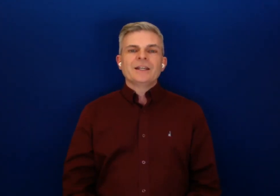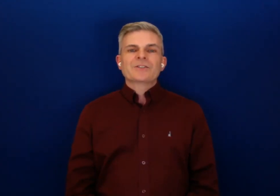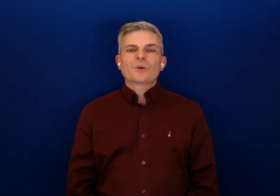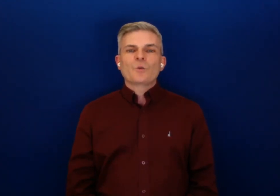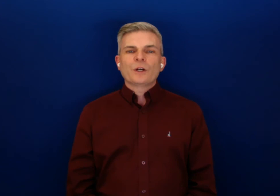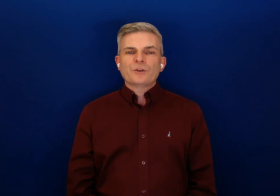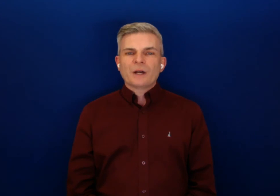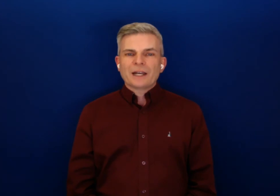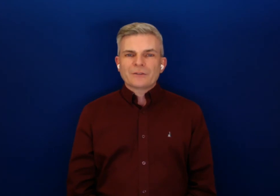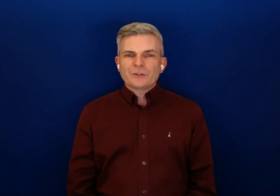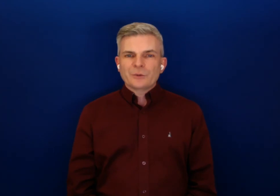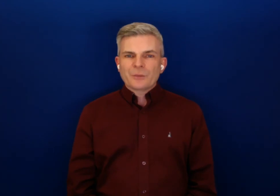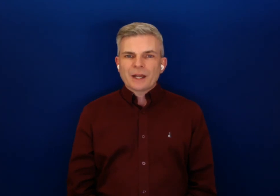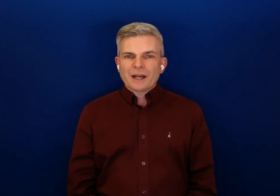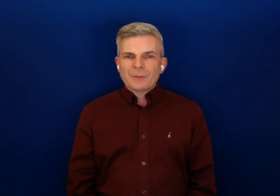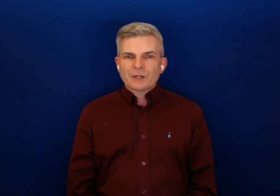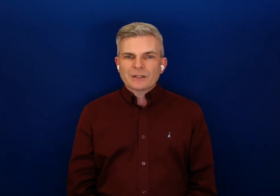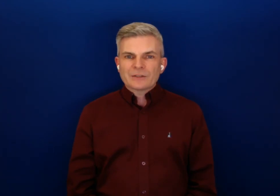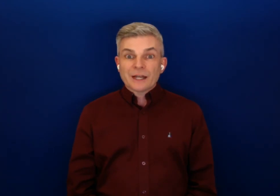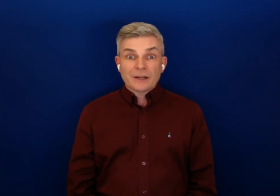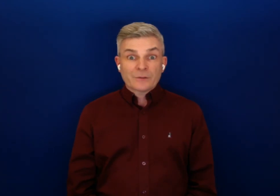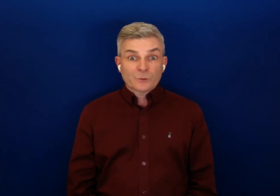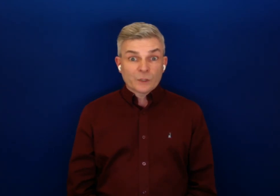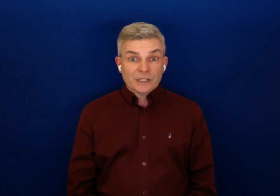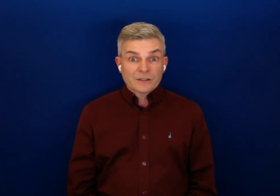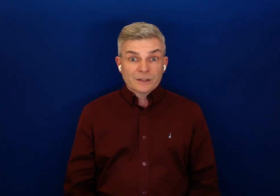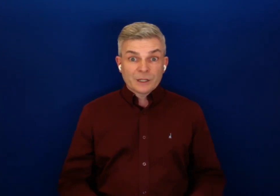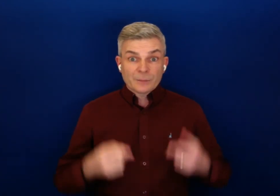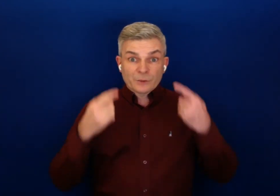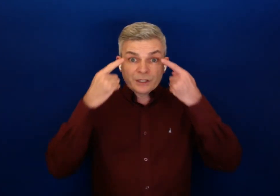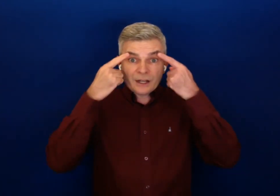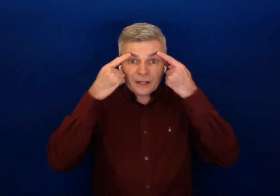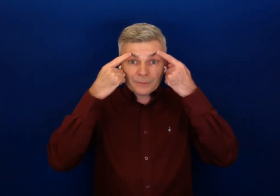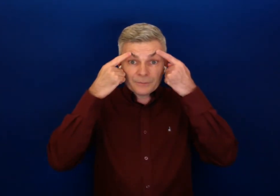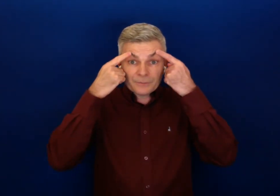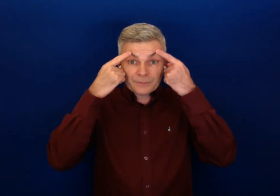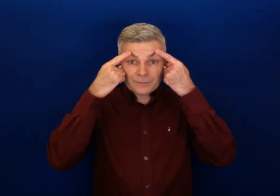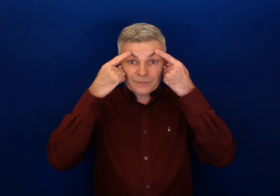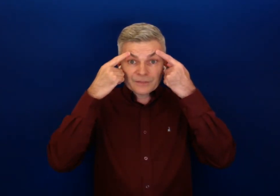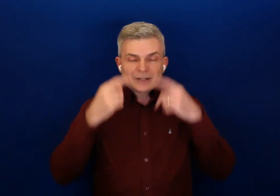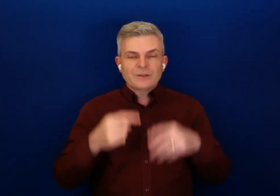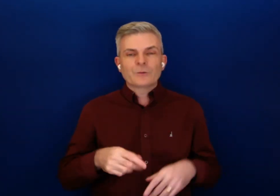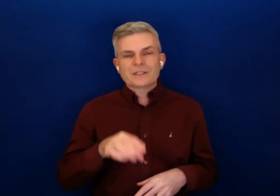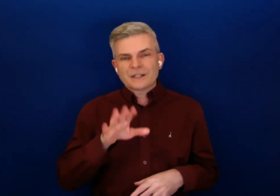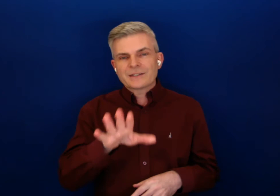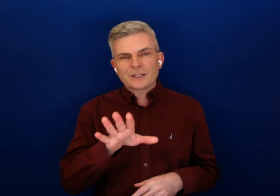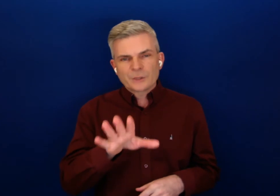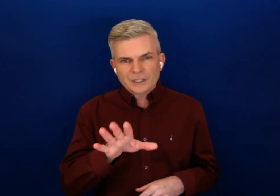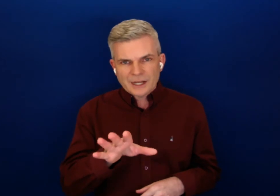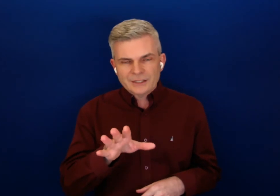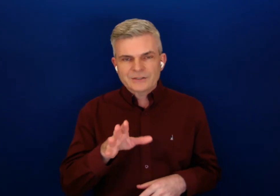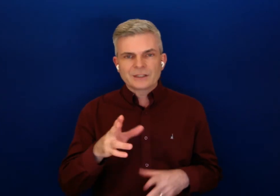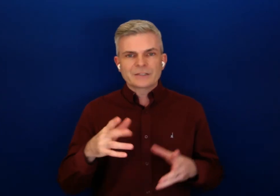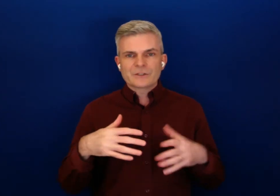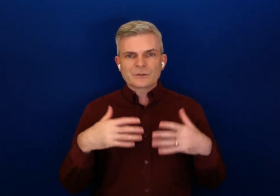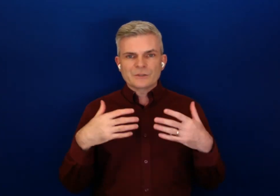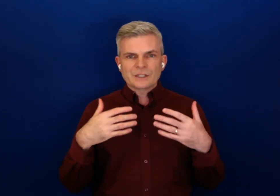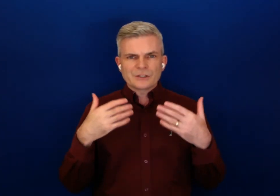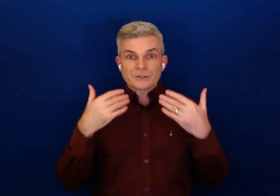So what do I have to do with my eyebrows? I have to raise them up really high. And the reason I say really high is a lot of students, they just